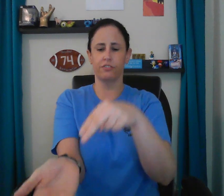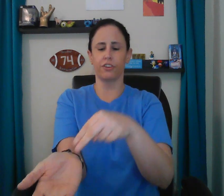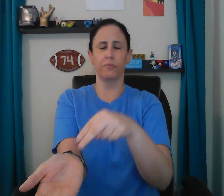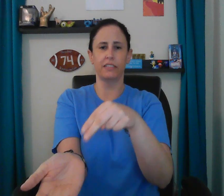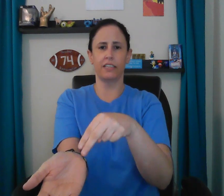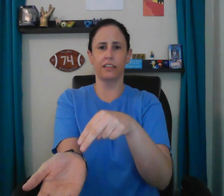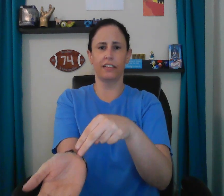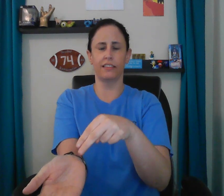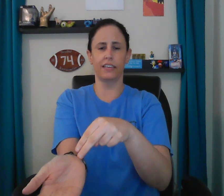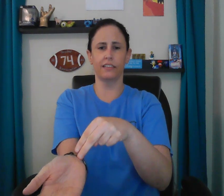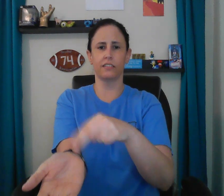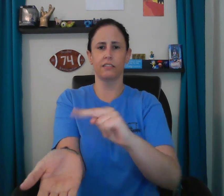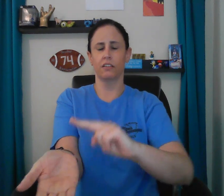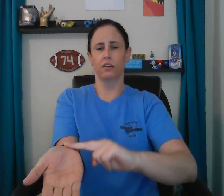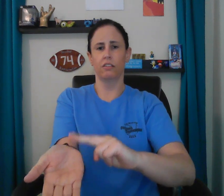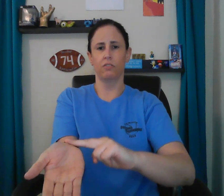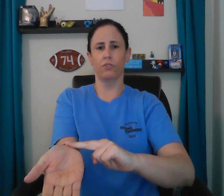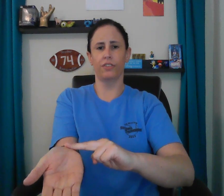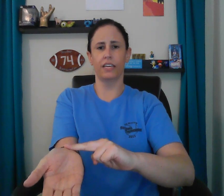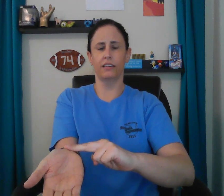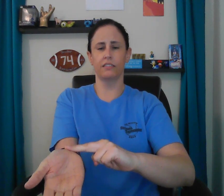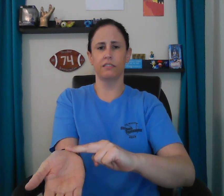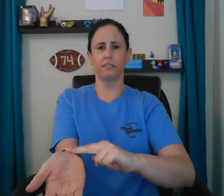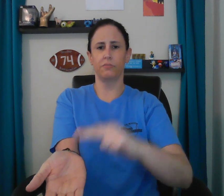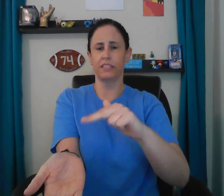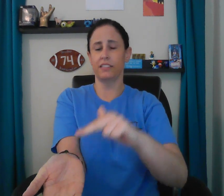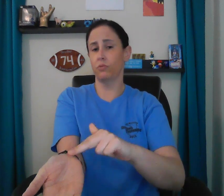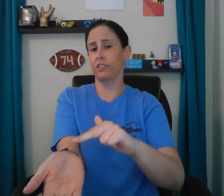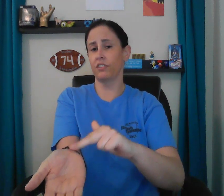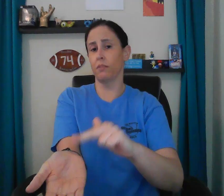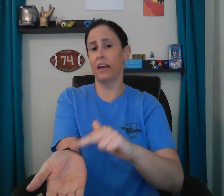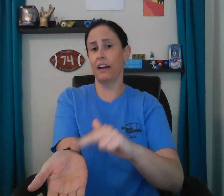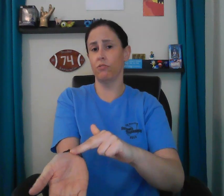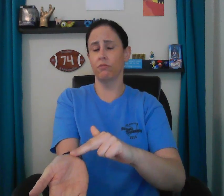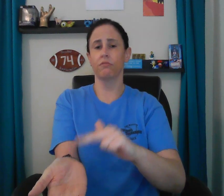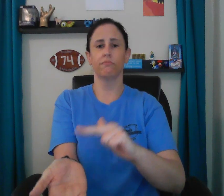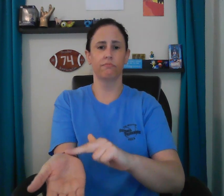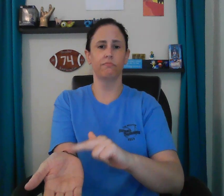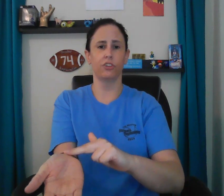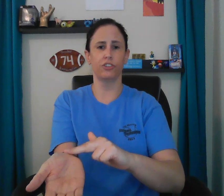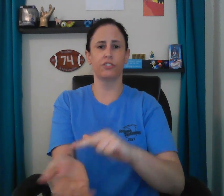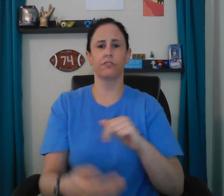So you might see it like this or this. You might see it with the thumb out, nurse.